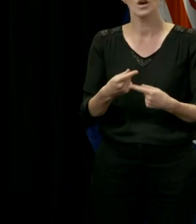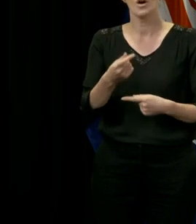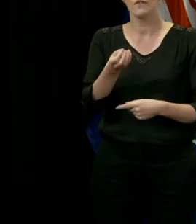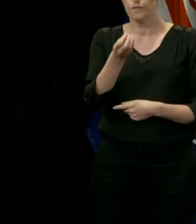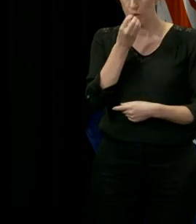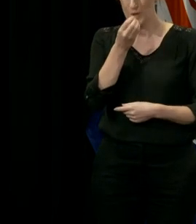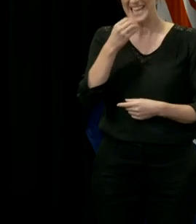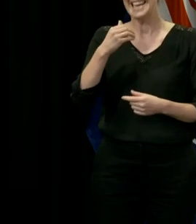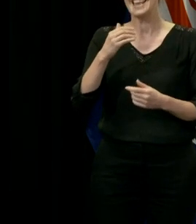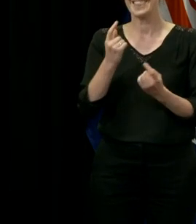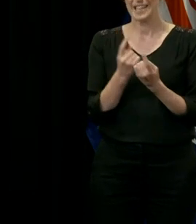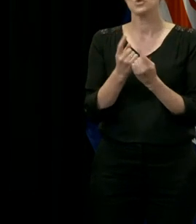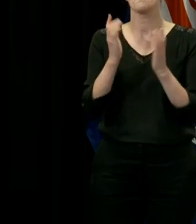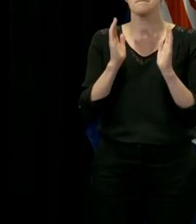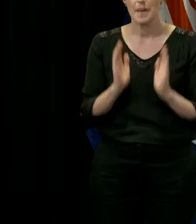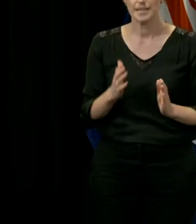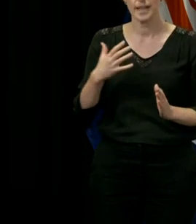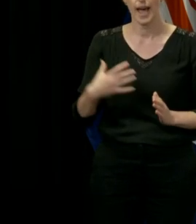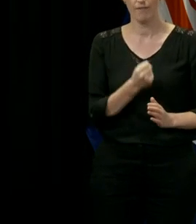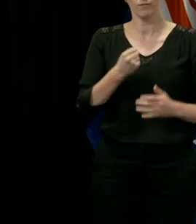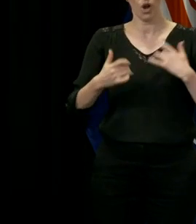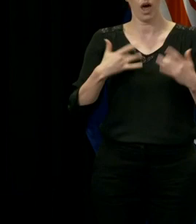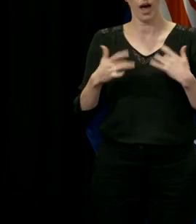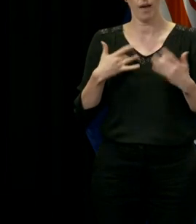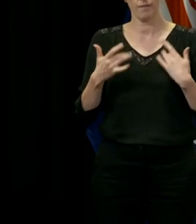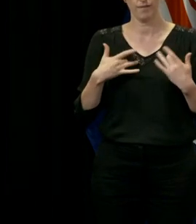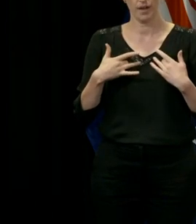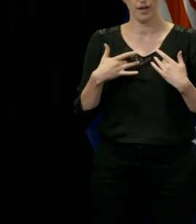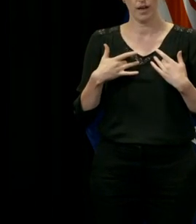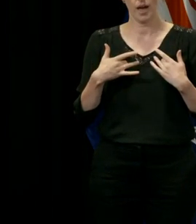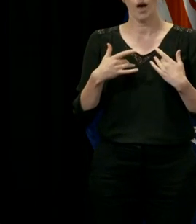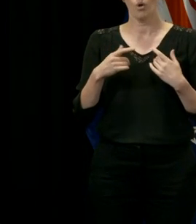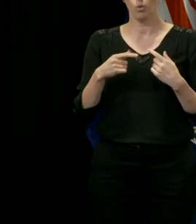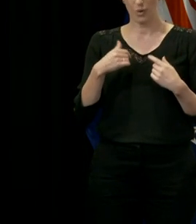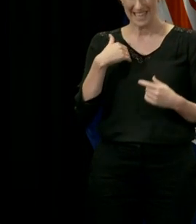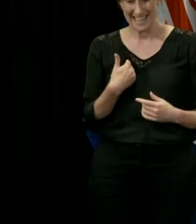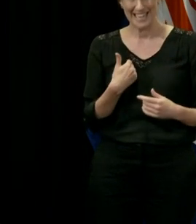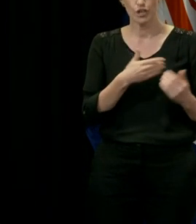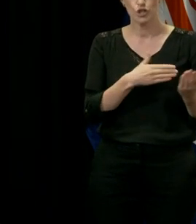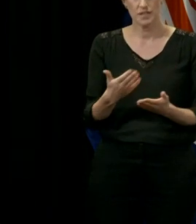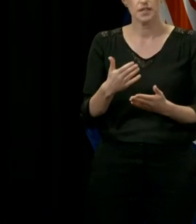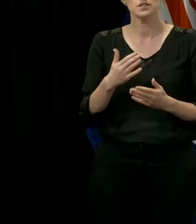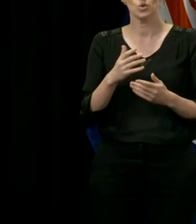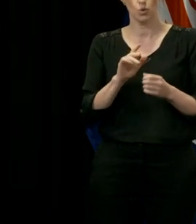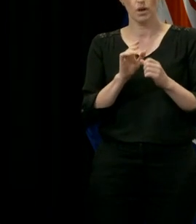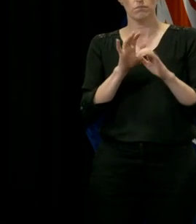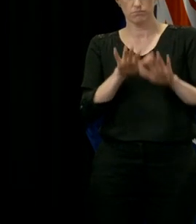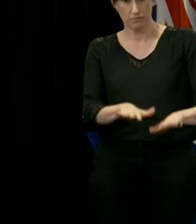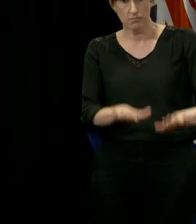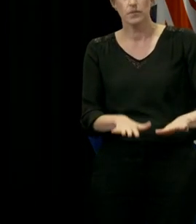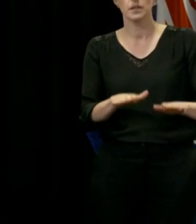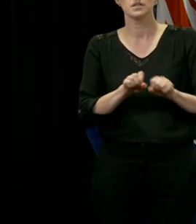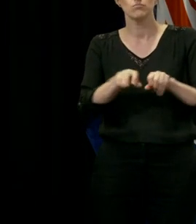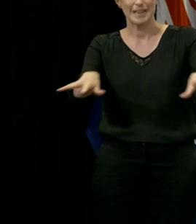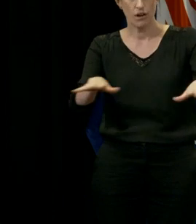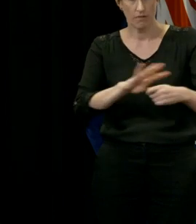the necessities of life, that we can maintain our response to COVID-19, and we can maintain public health and safety. And